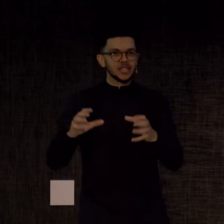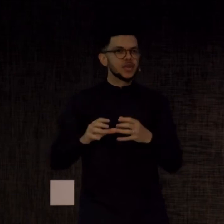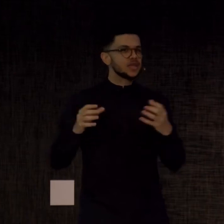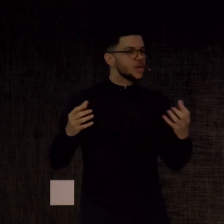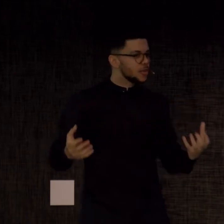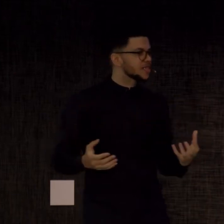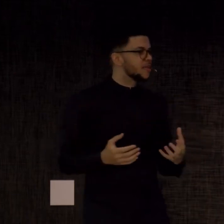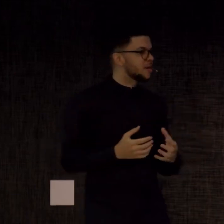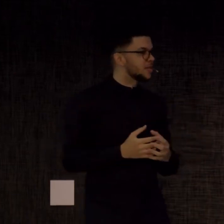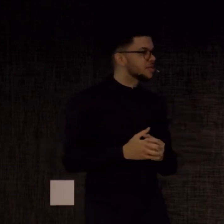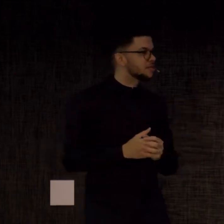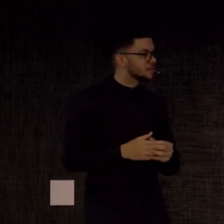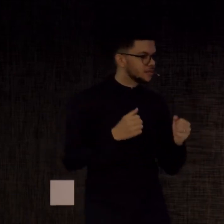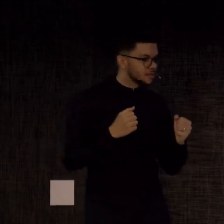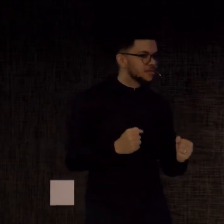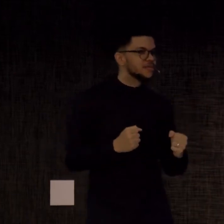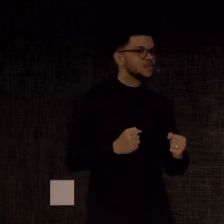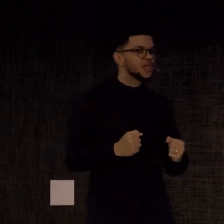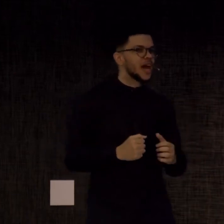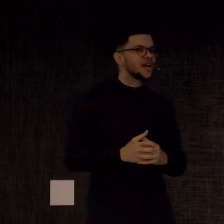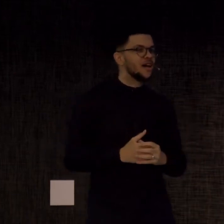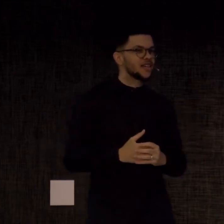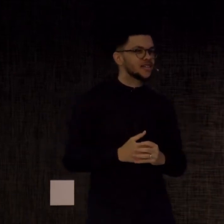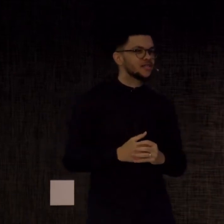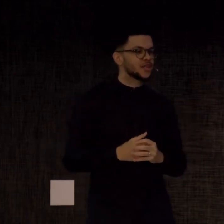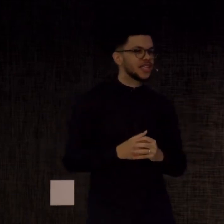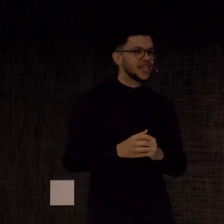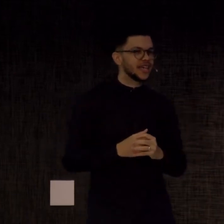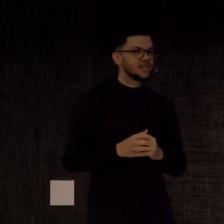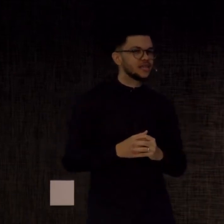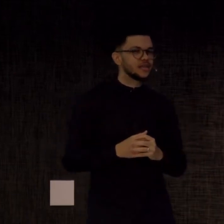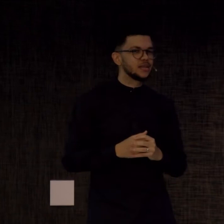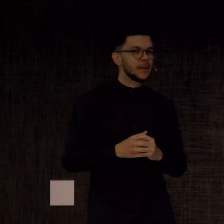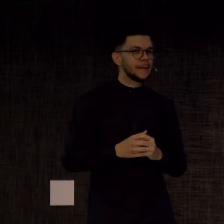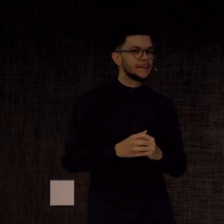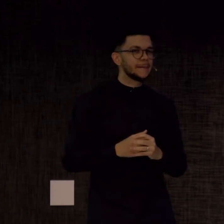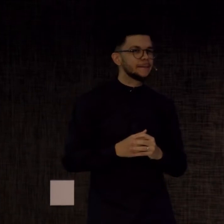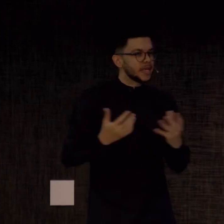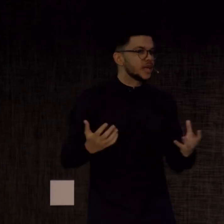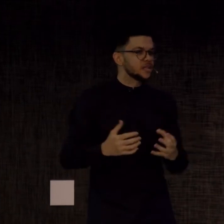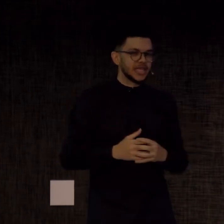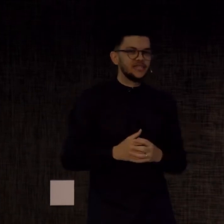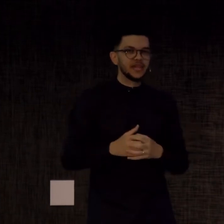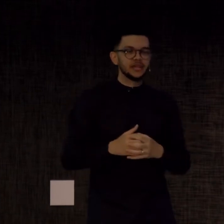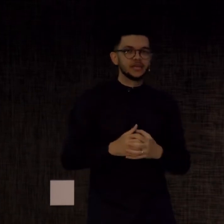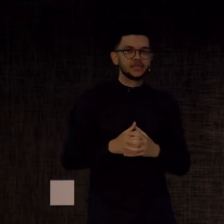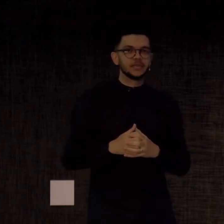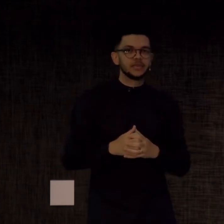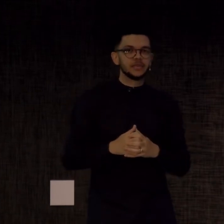This was a noble experiment. We tried our hardest for 3 decades, but it ultimately